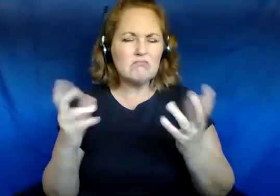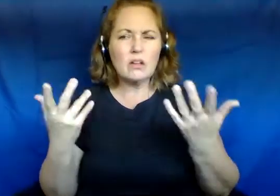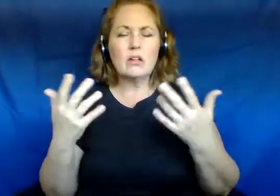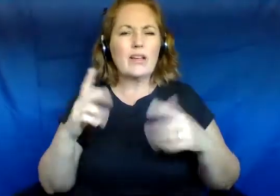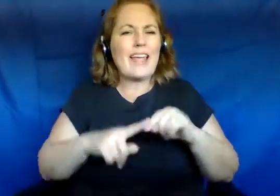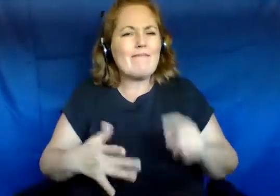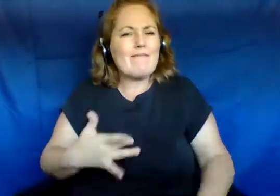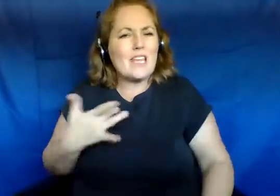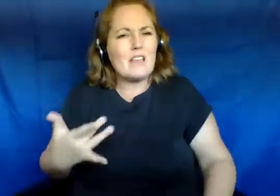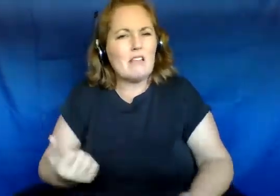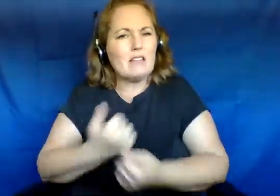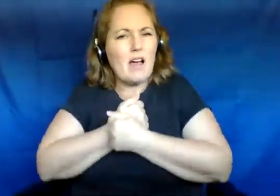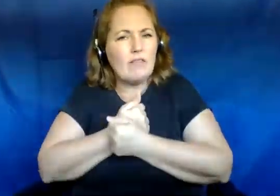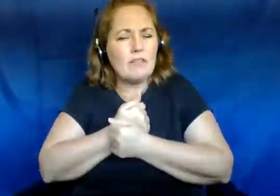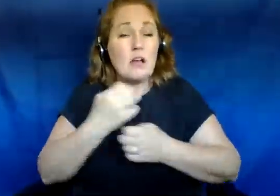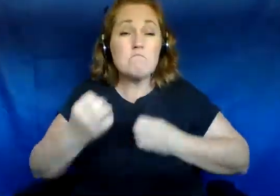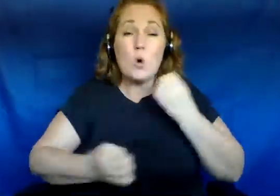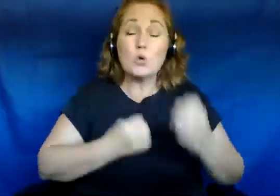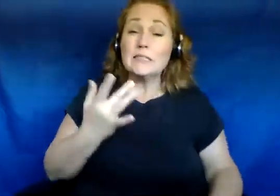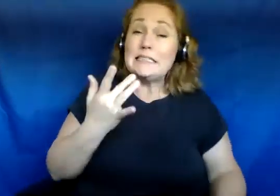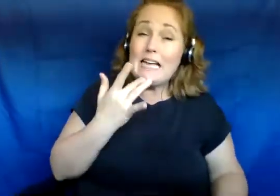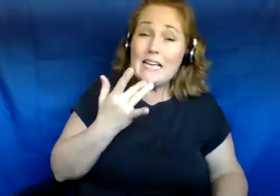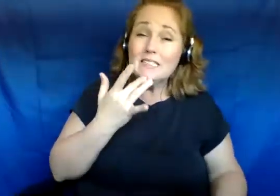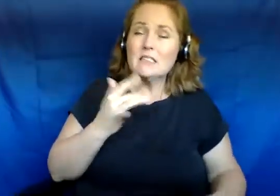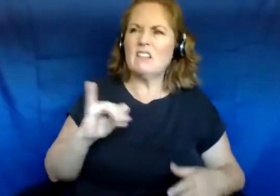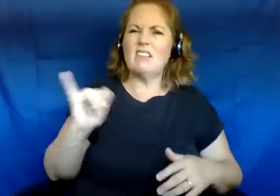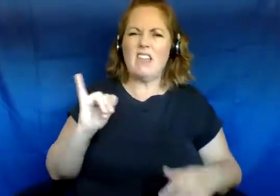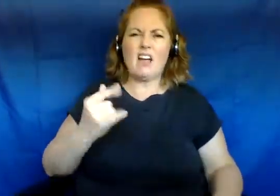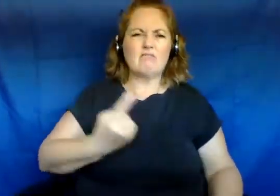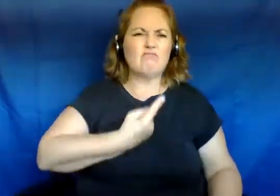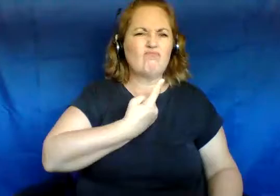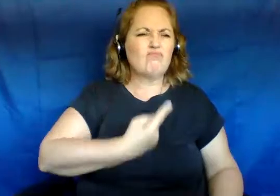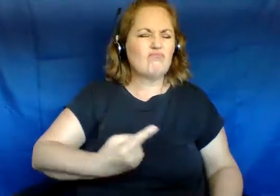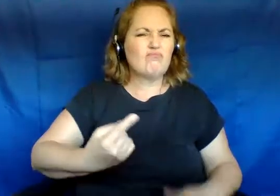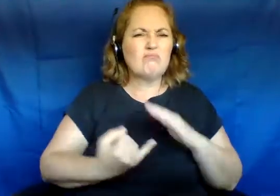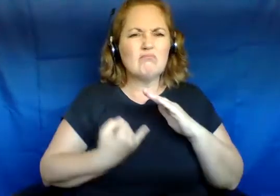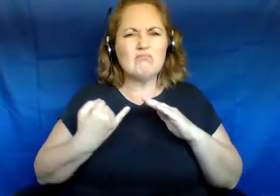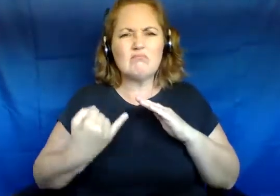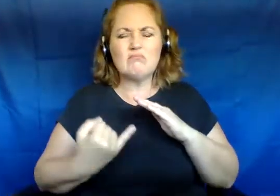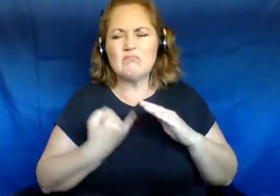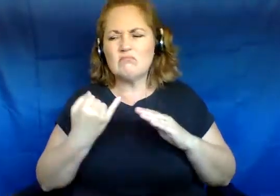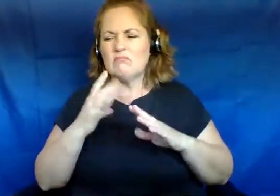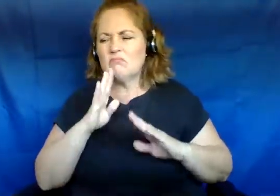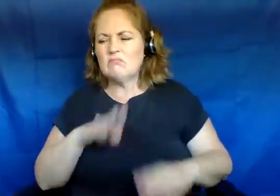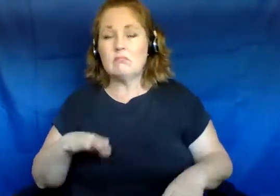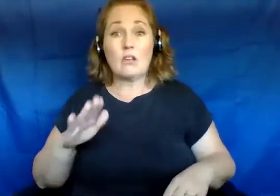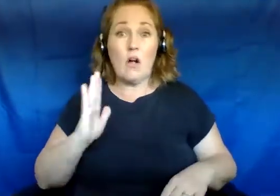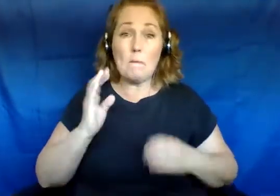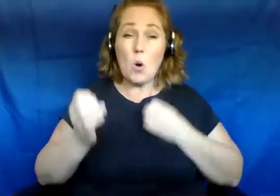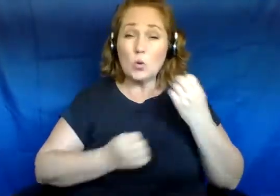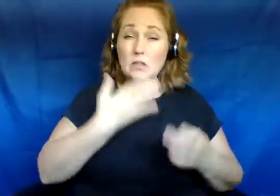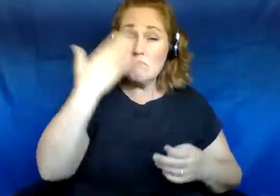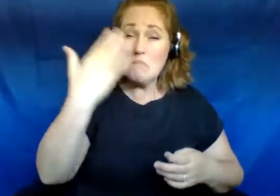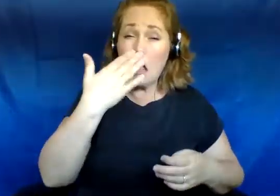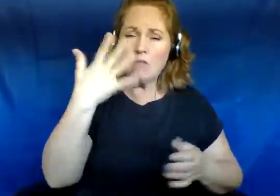Our emotional taste is that of isolation and melancholy. Our emotional smell is